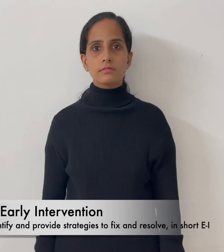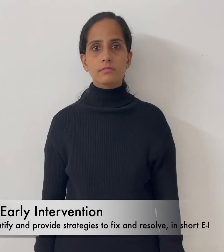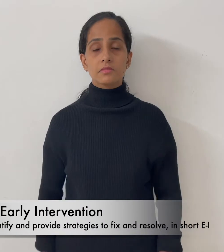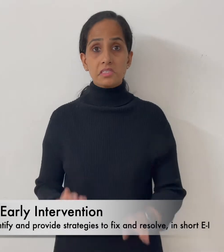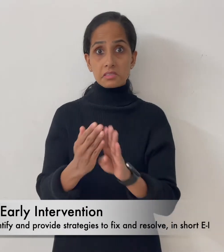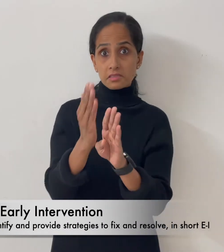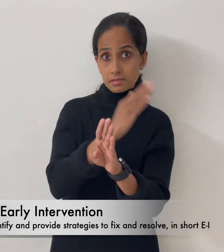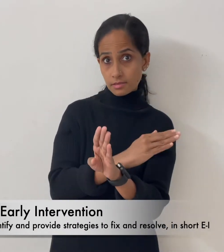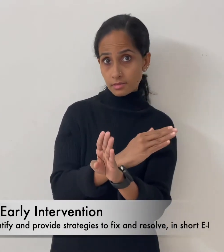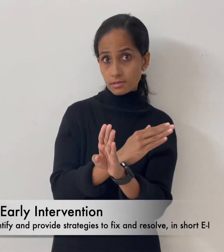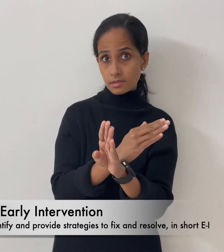Early intervention.